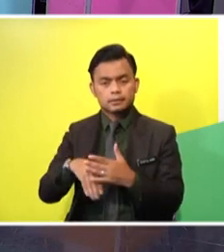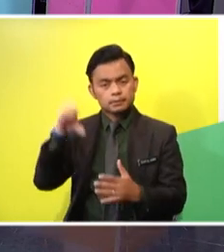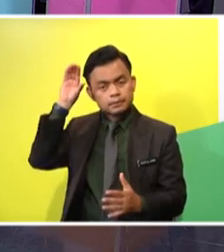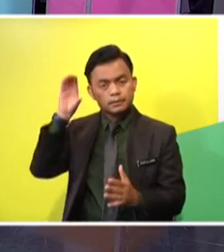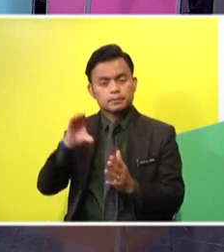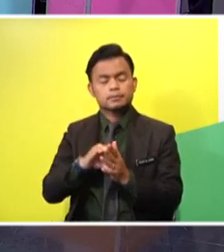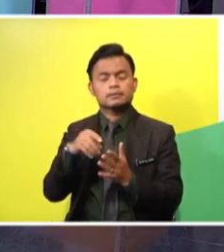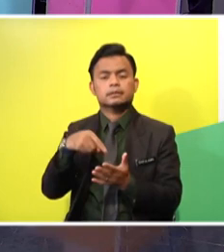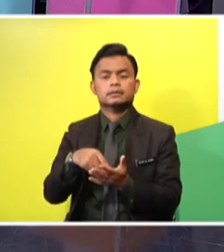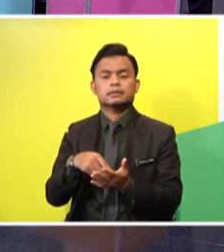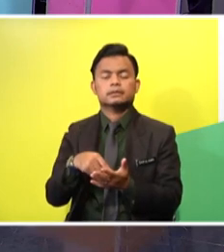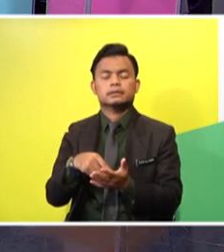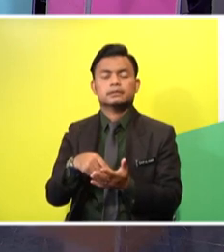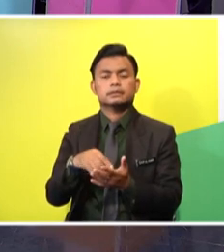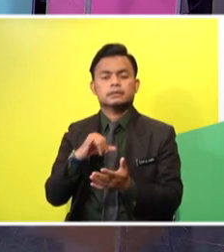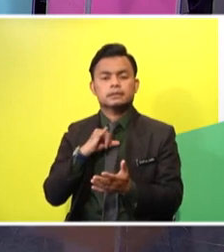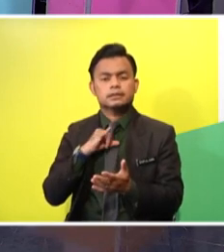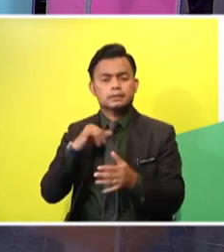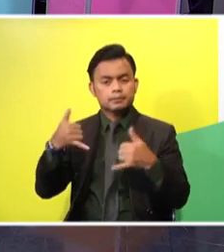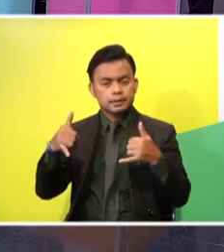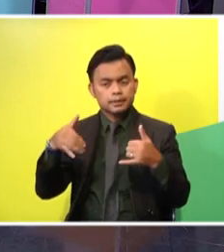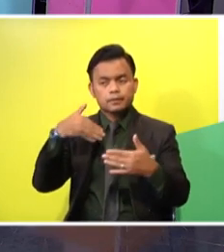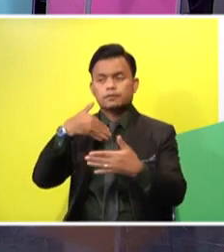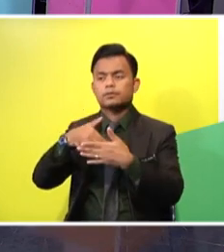I am playing football.